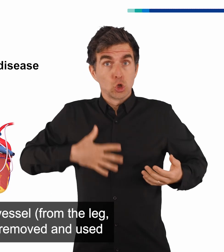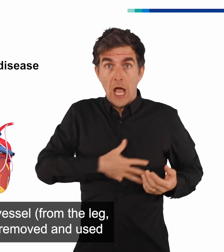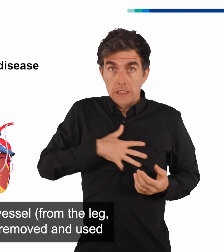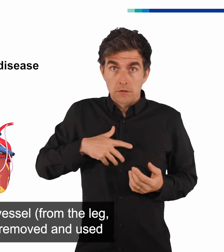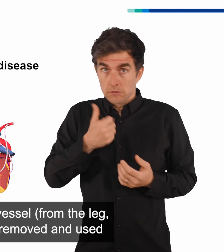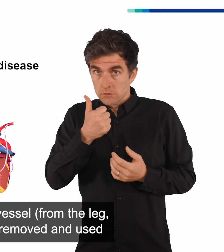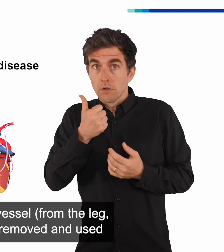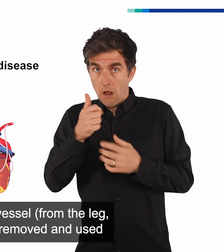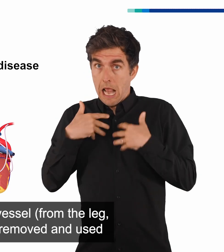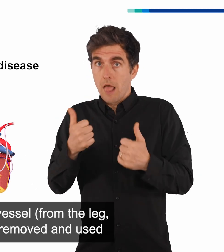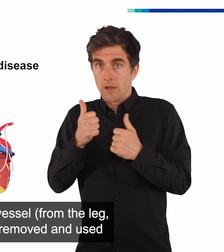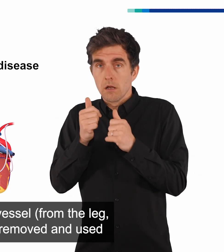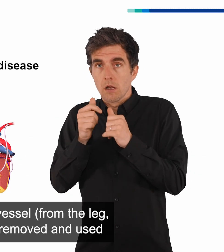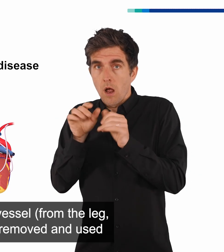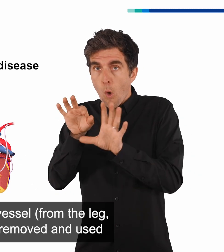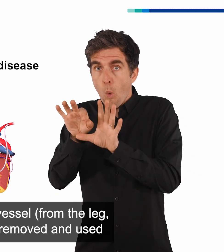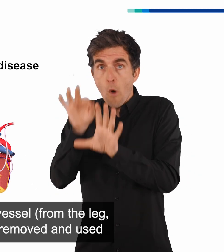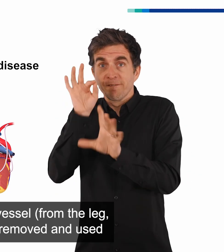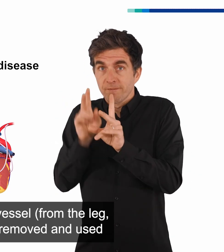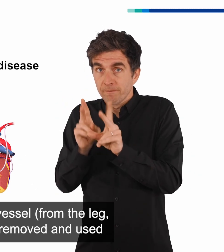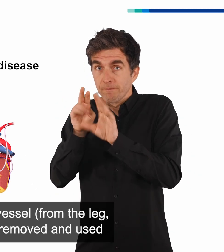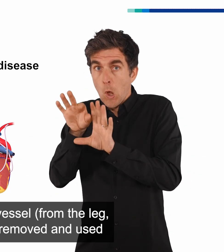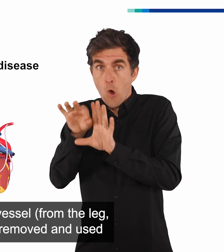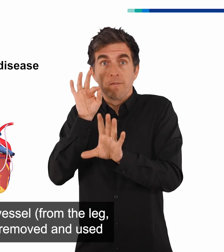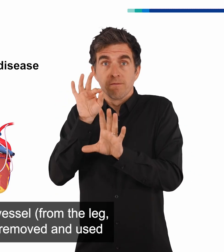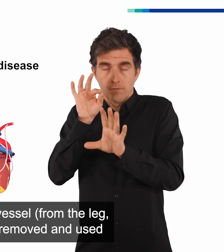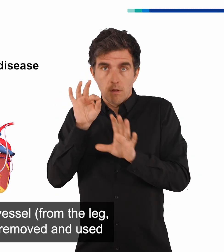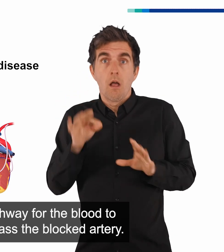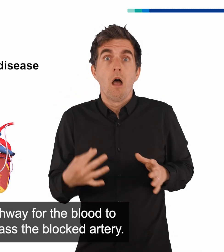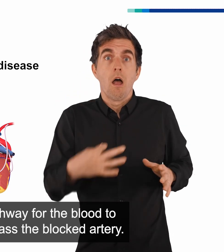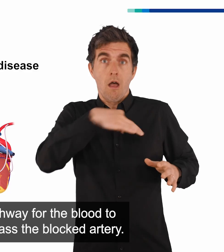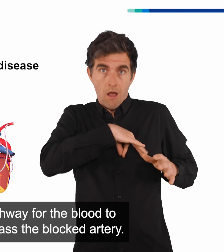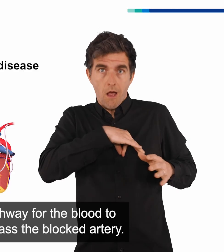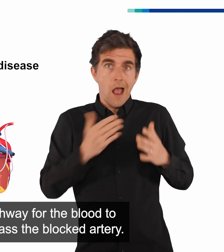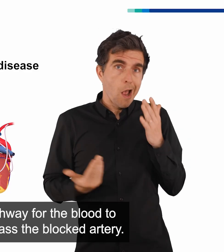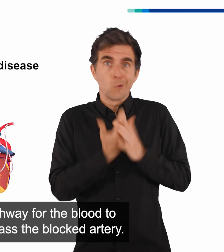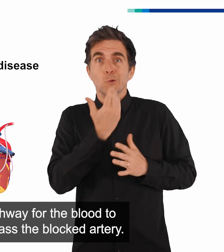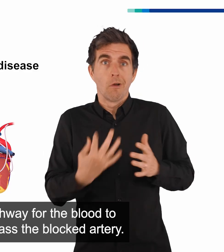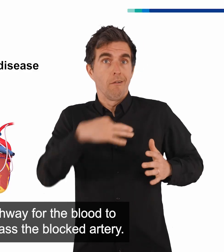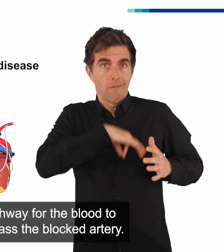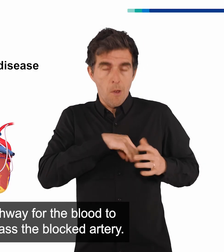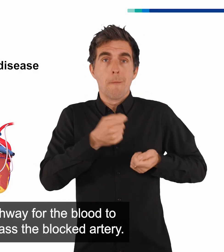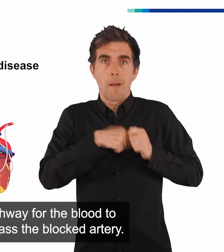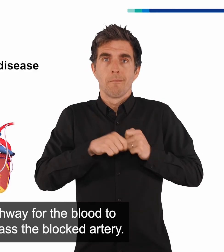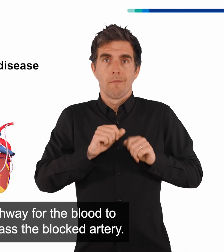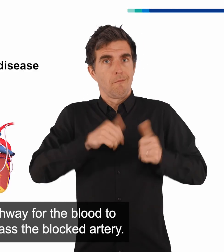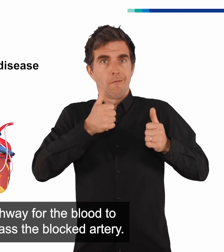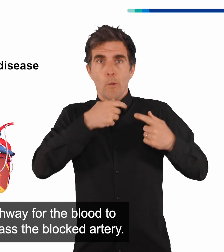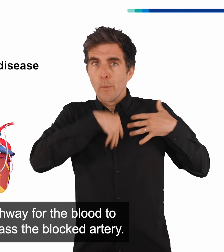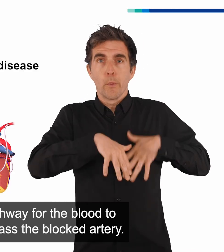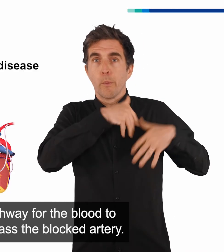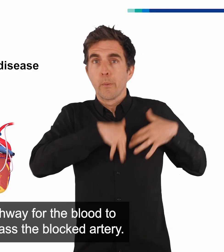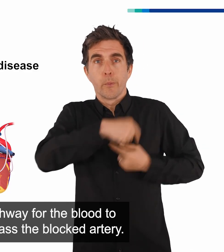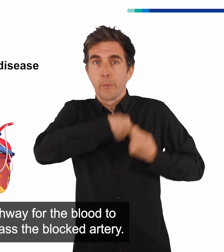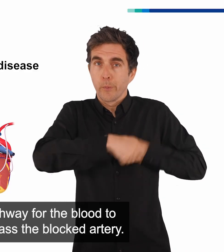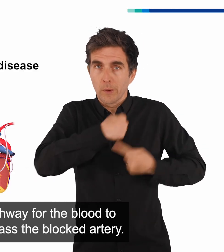blood to travel through to bypass the blocked artery. This new blood vessel allows oxygen-rich blood to reach the heart